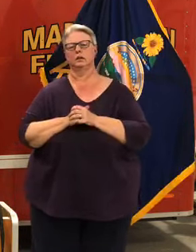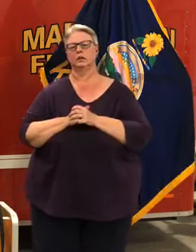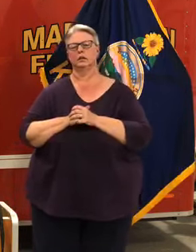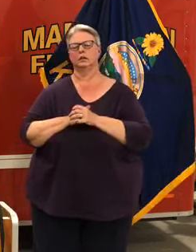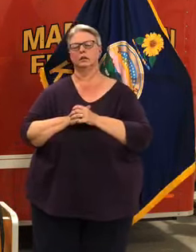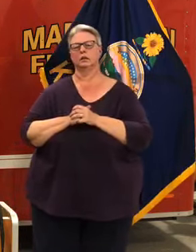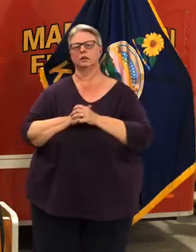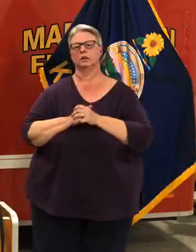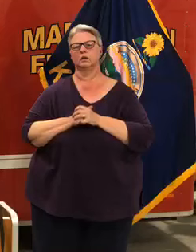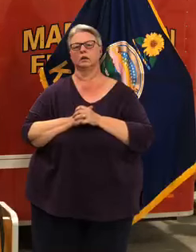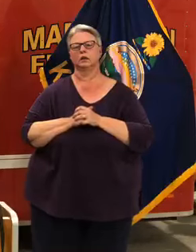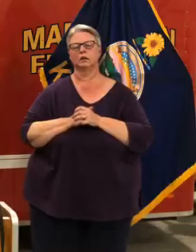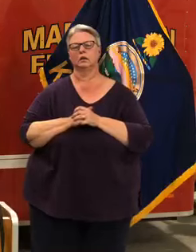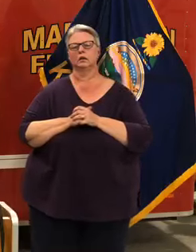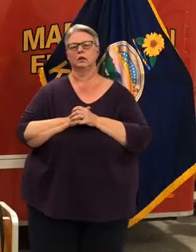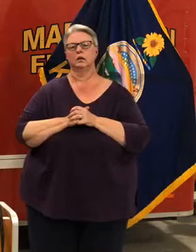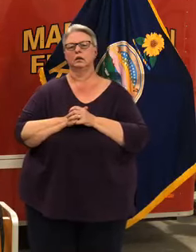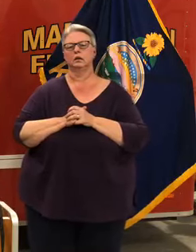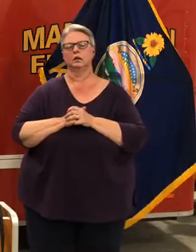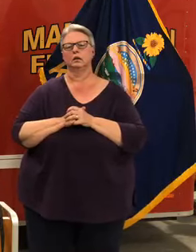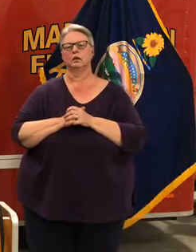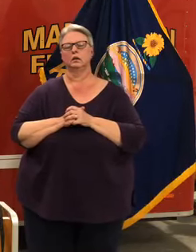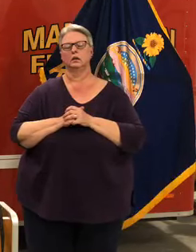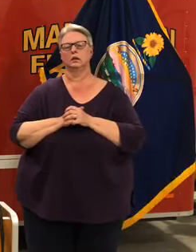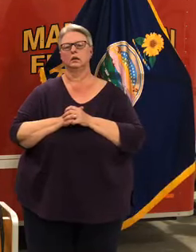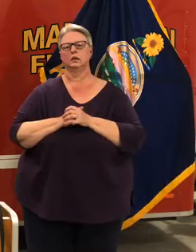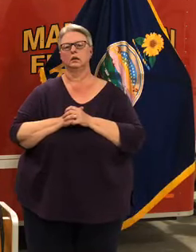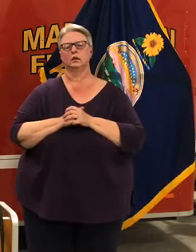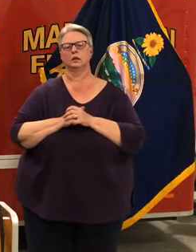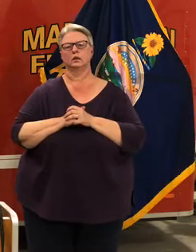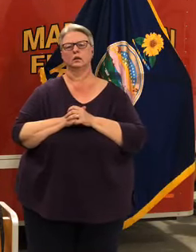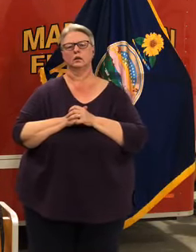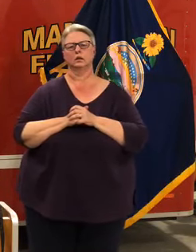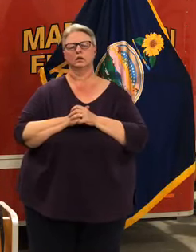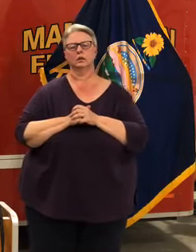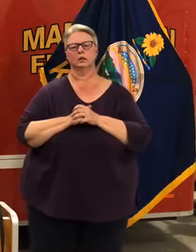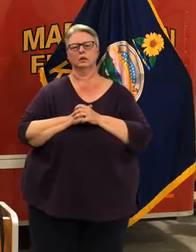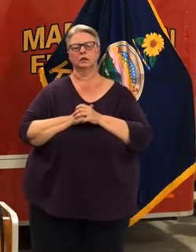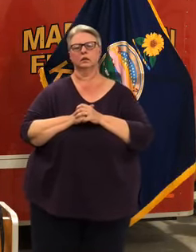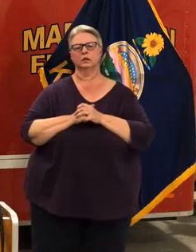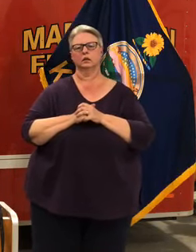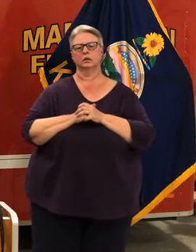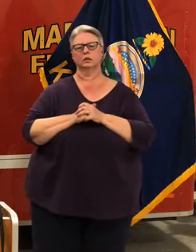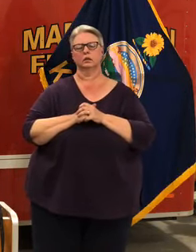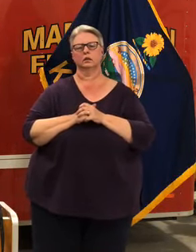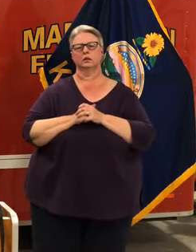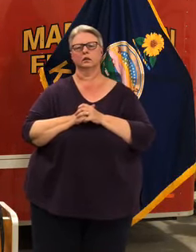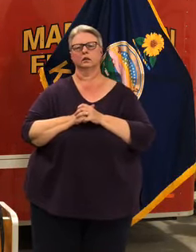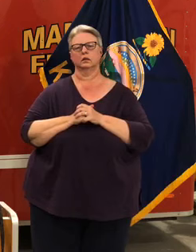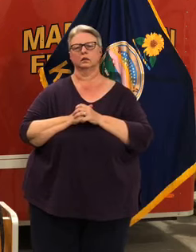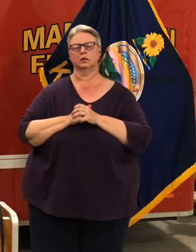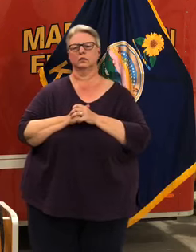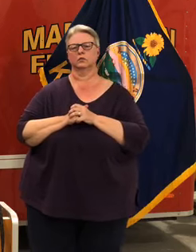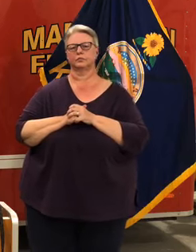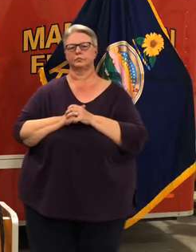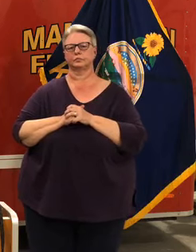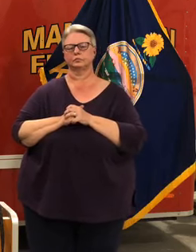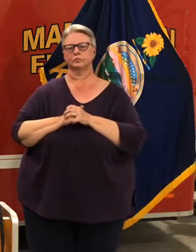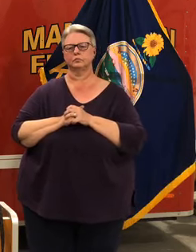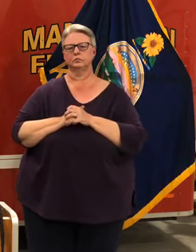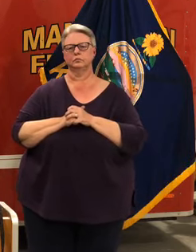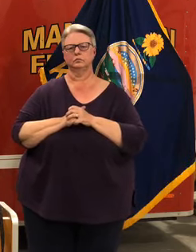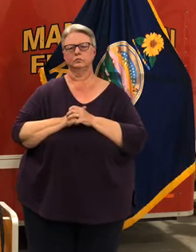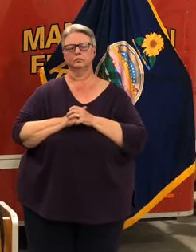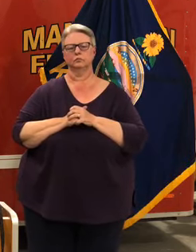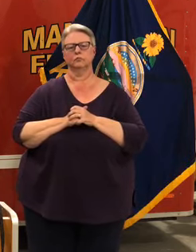Can you talk a little bit about the difference between a business being open to the public versus open for employees to do work, and what are some guidelines associated